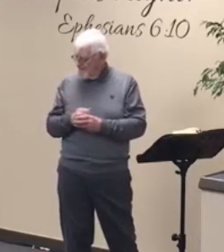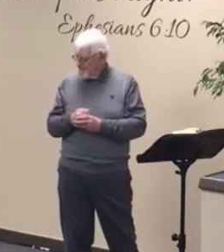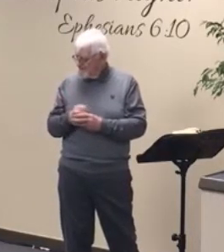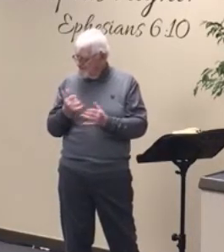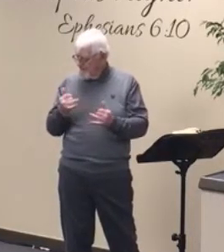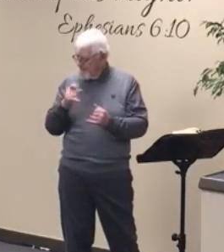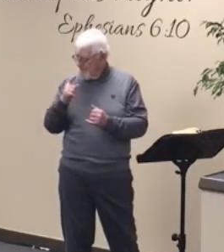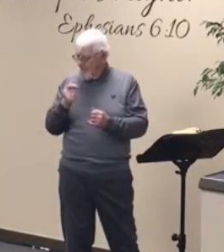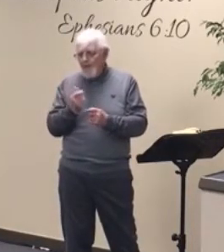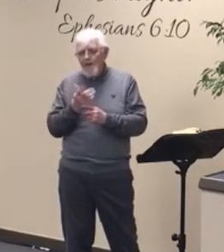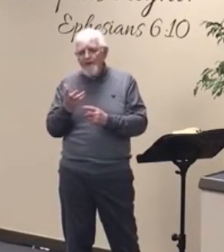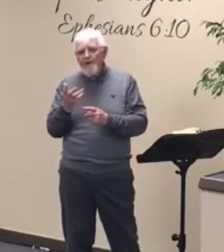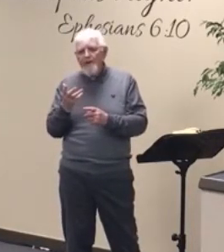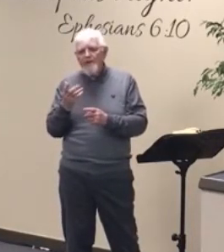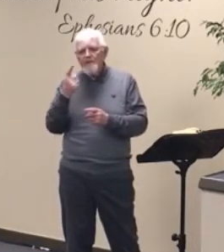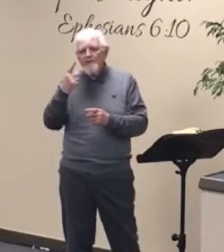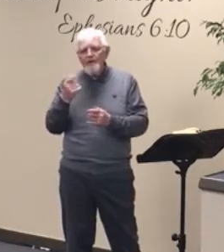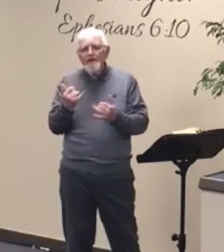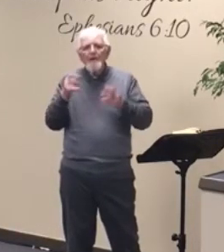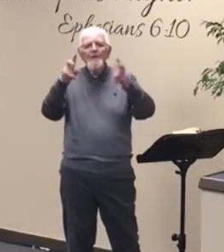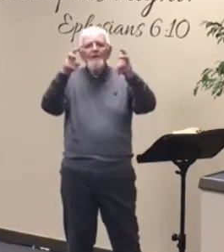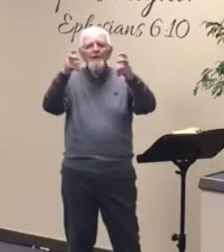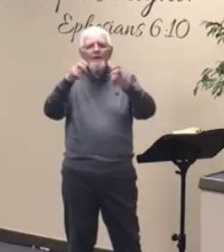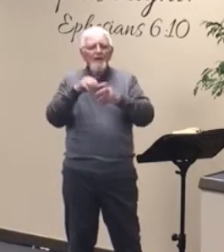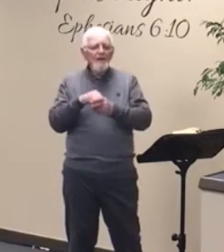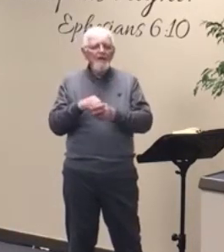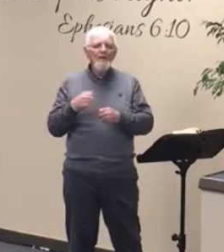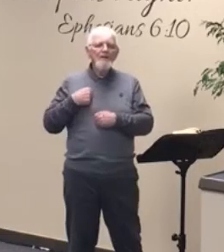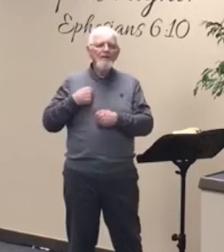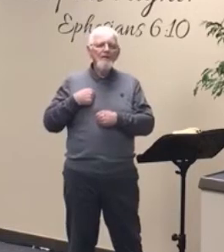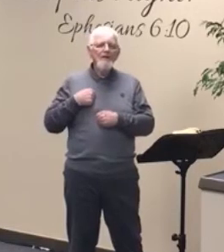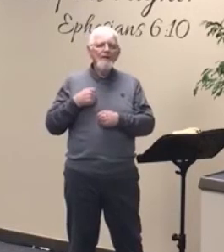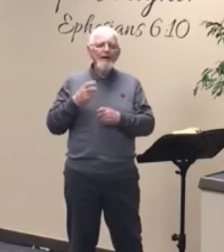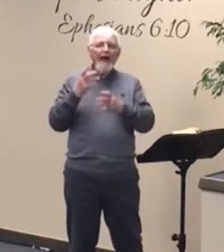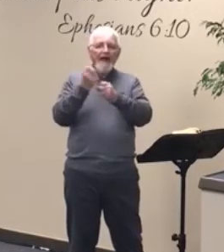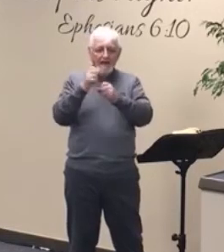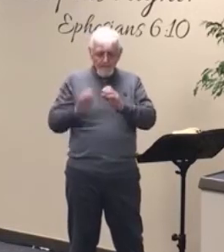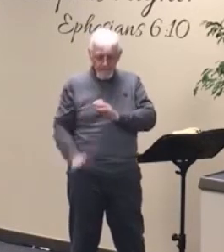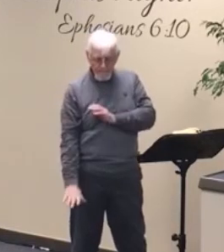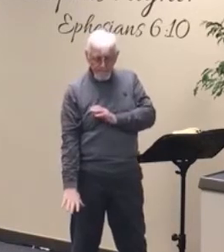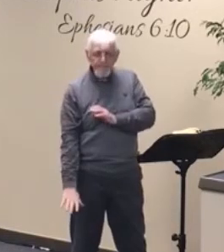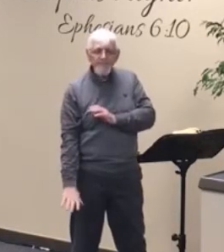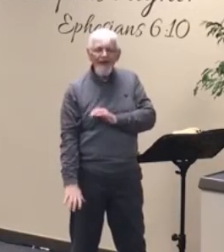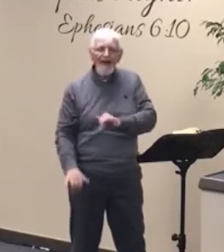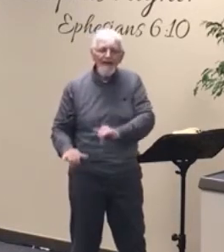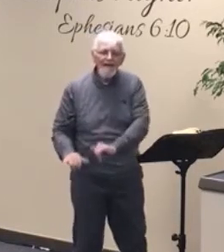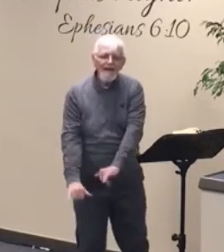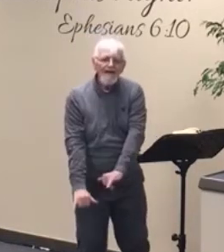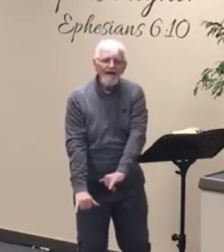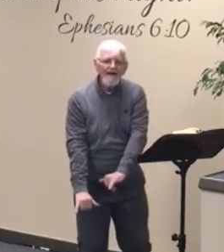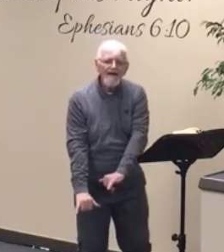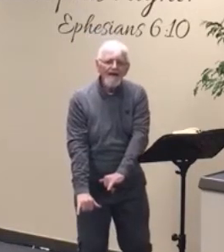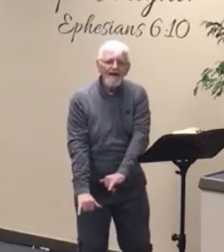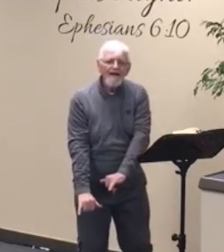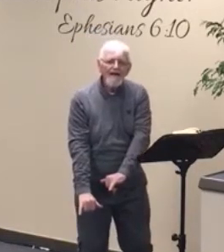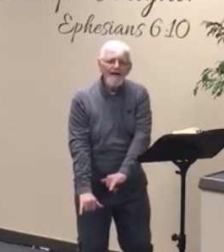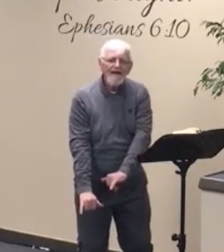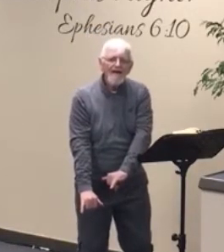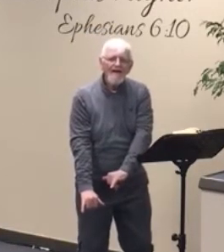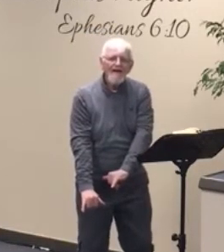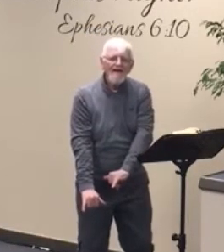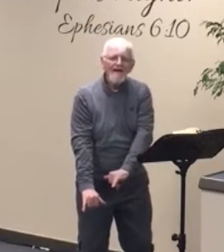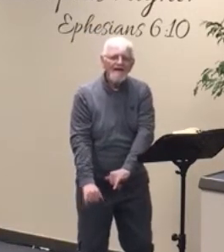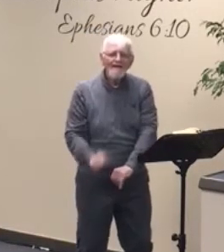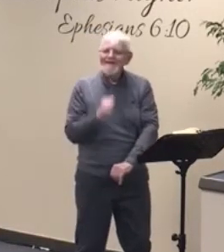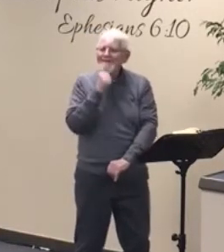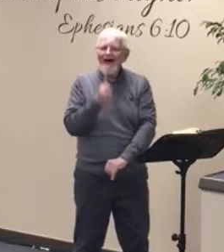is the one thing for this quote. In the military, they teach you get down, stay down, and what?